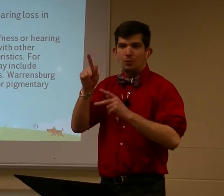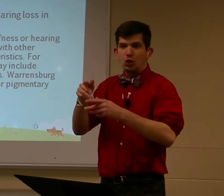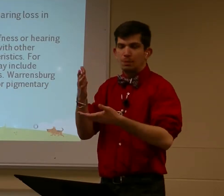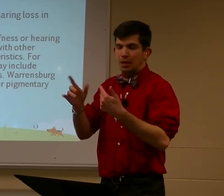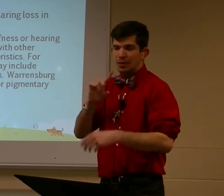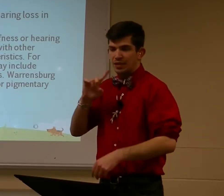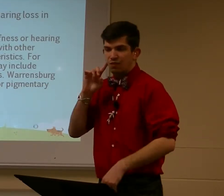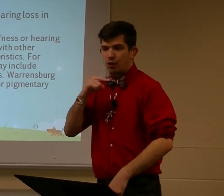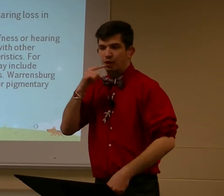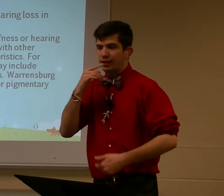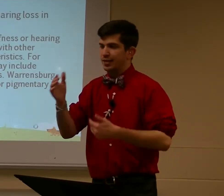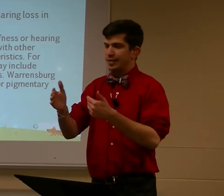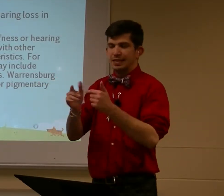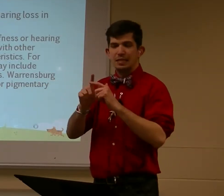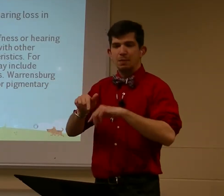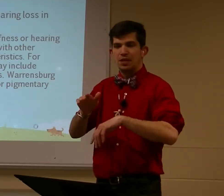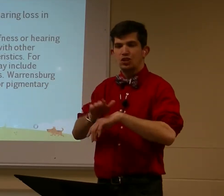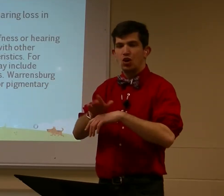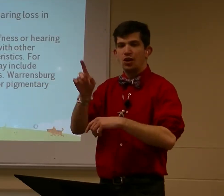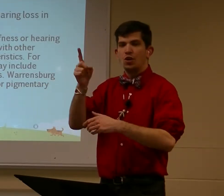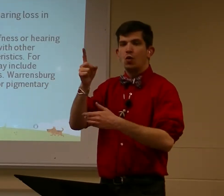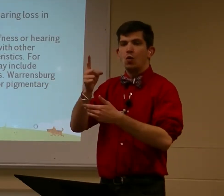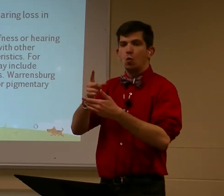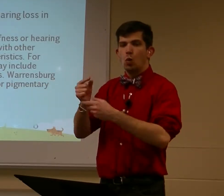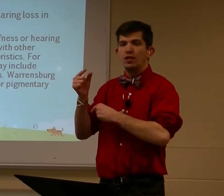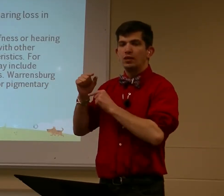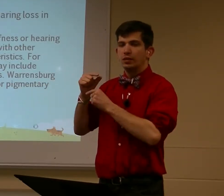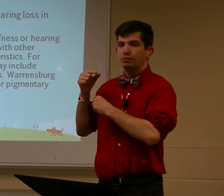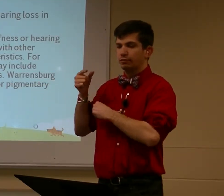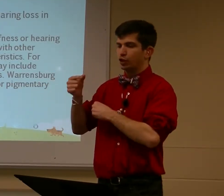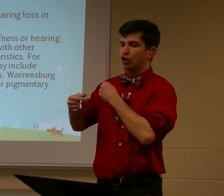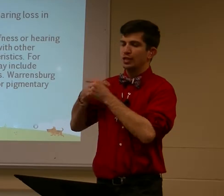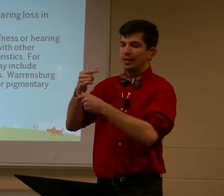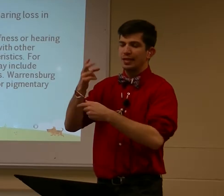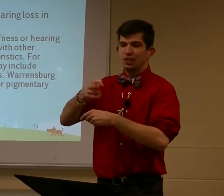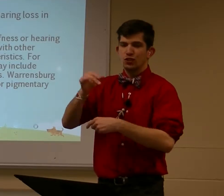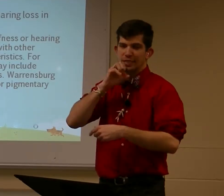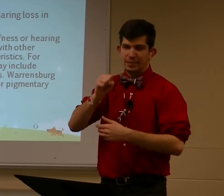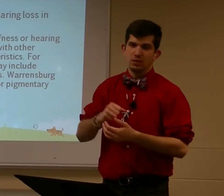person may be deaf or hearing. It depends on what the genetic history is.